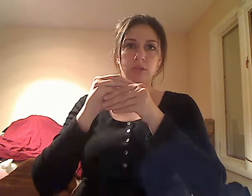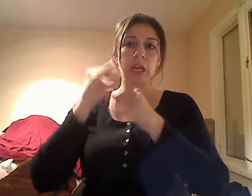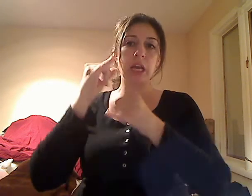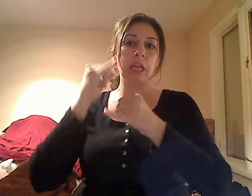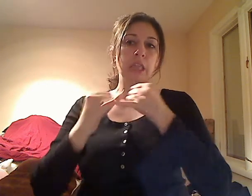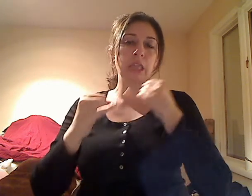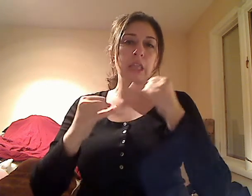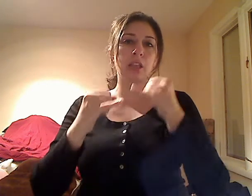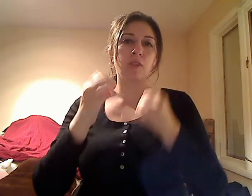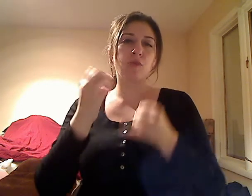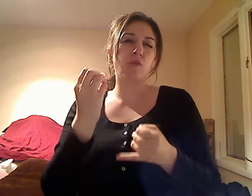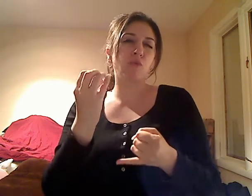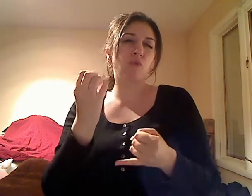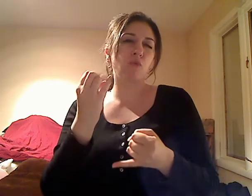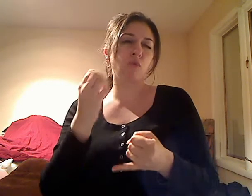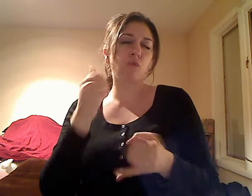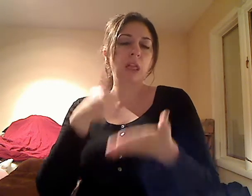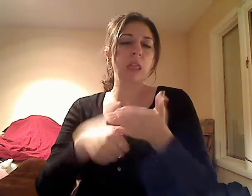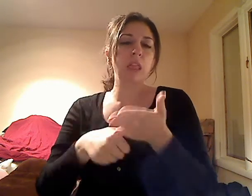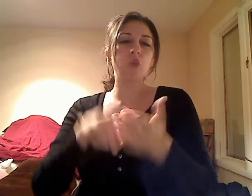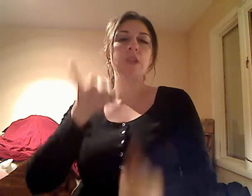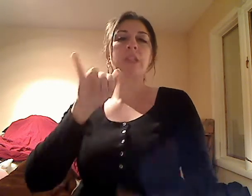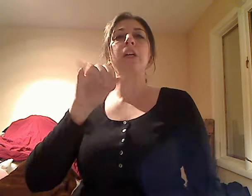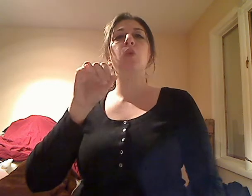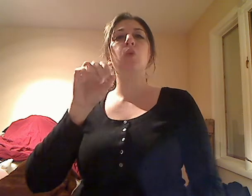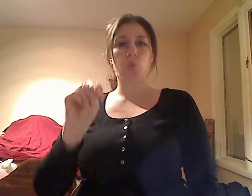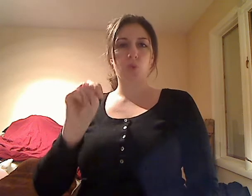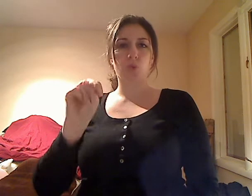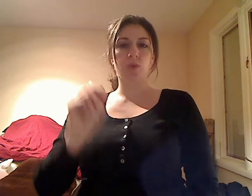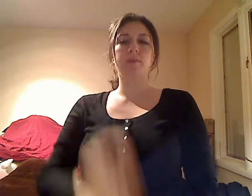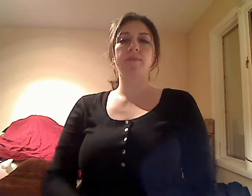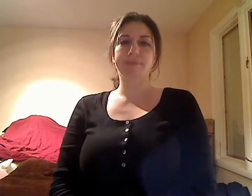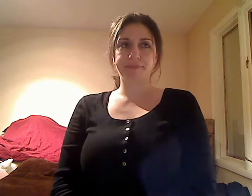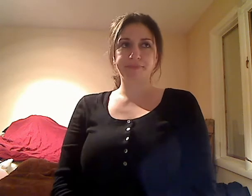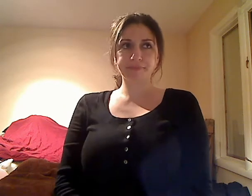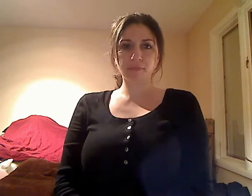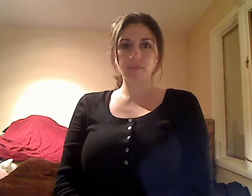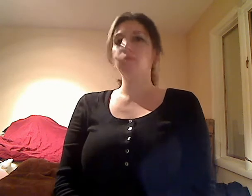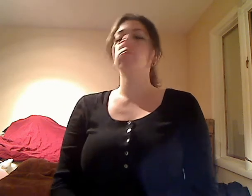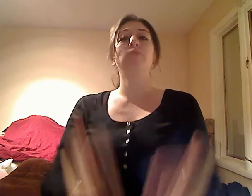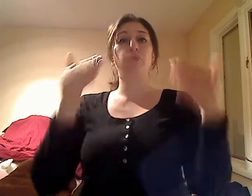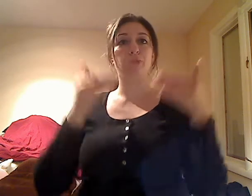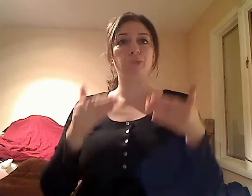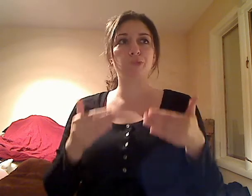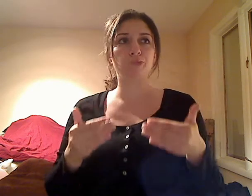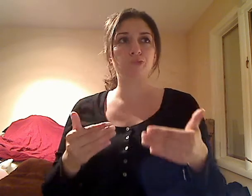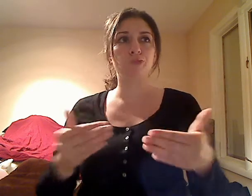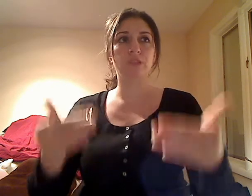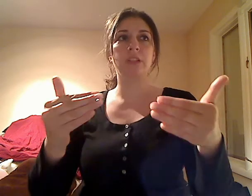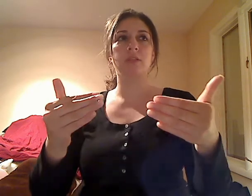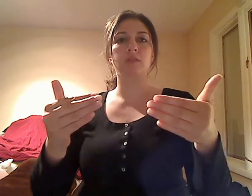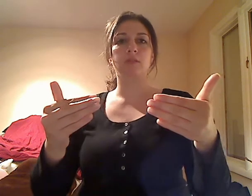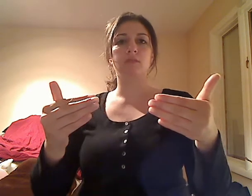one. Right. All right, the next one was the page that some people had to look up some of the